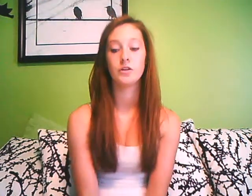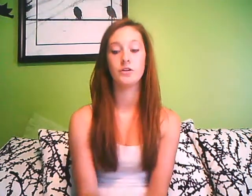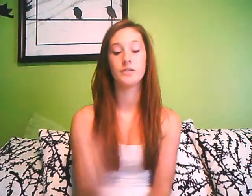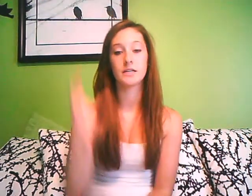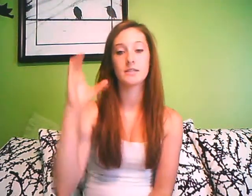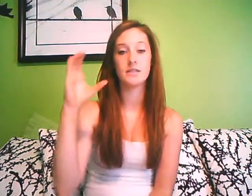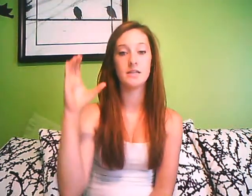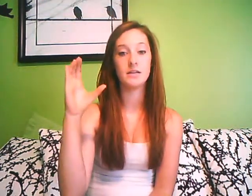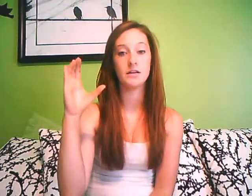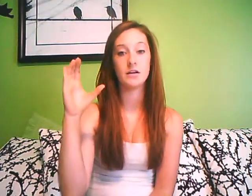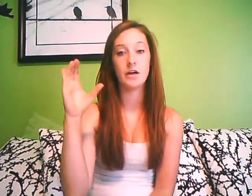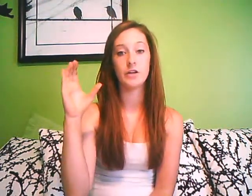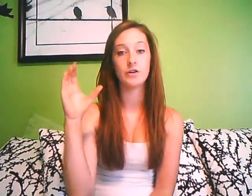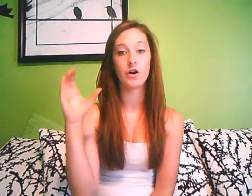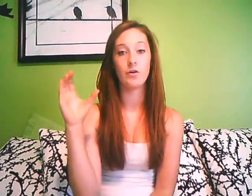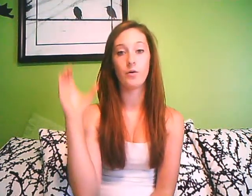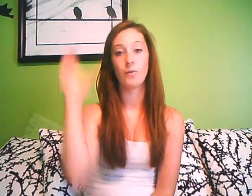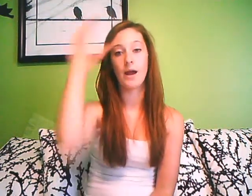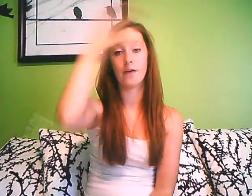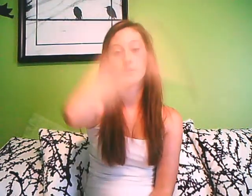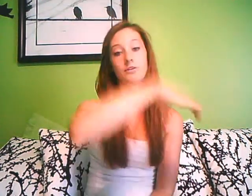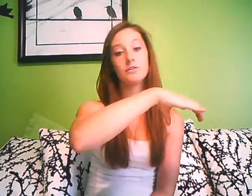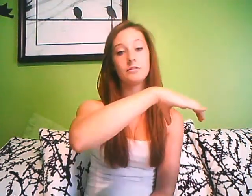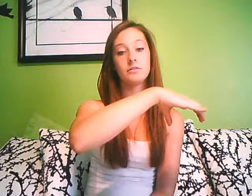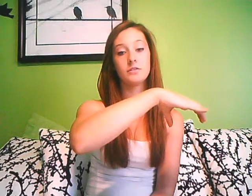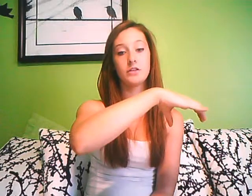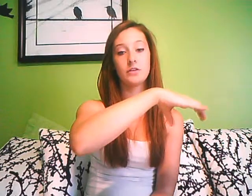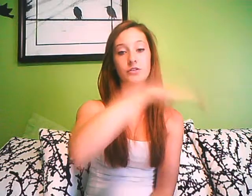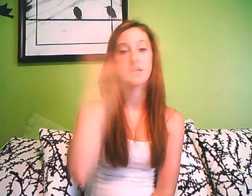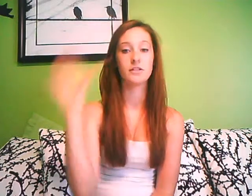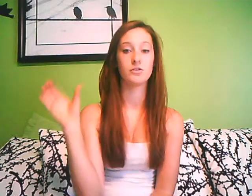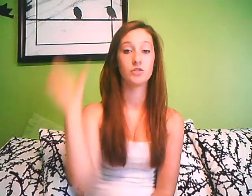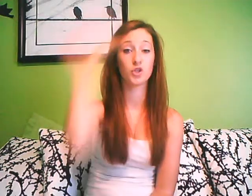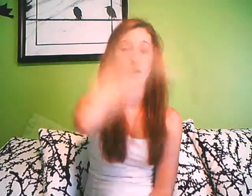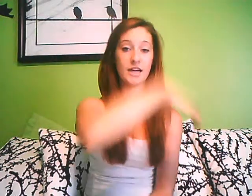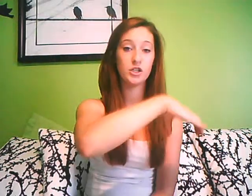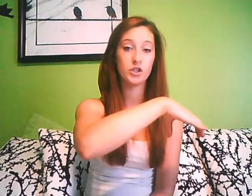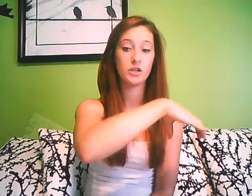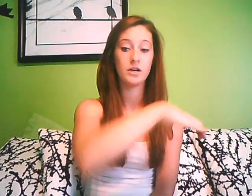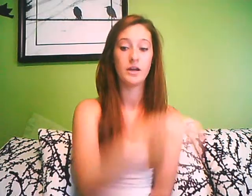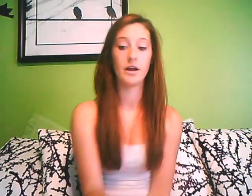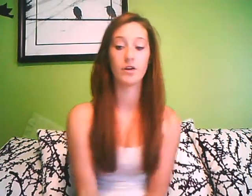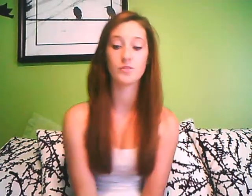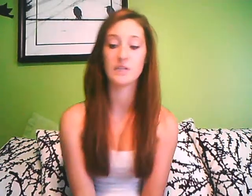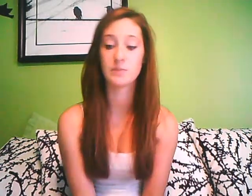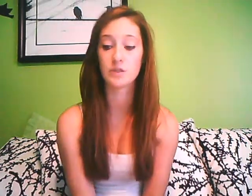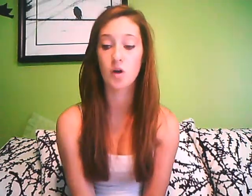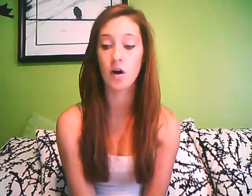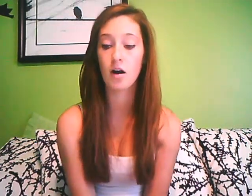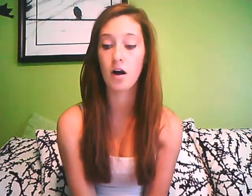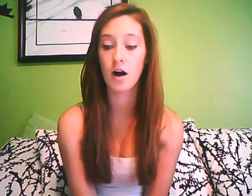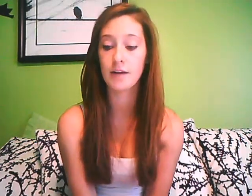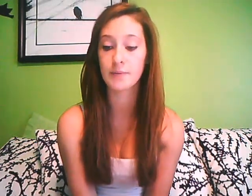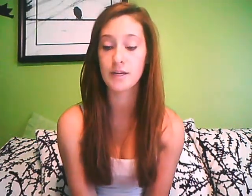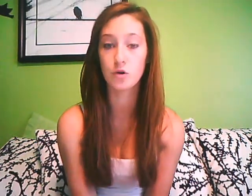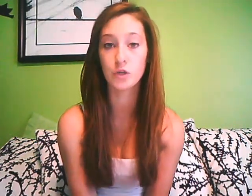take a C and you go around to the other side. So strange. It also means bizarre, odd, peculiar,